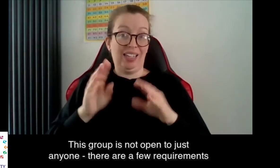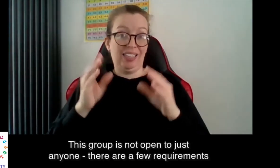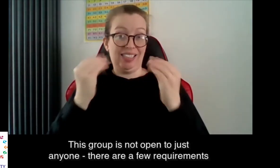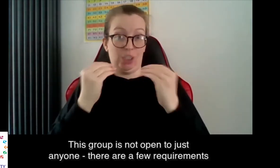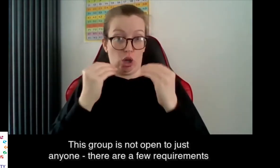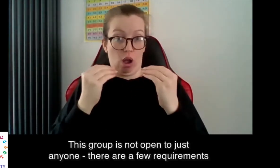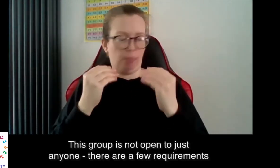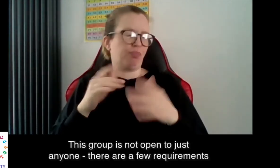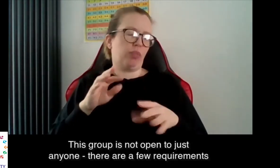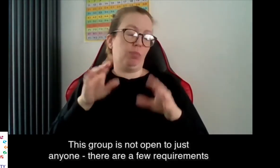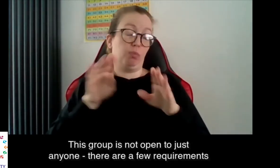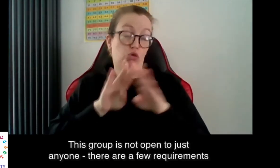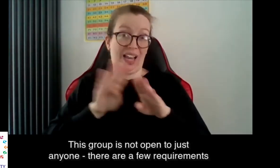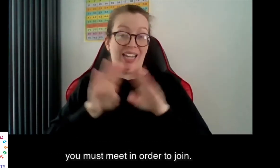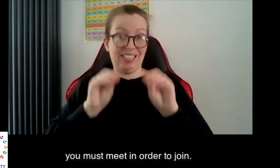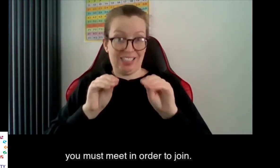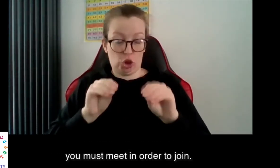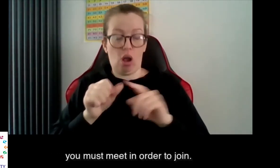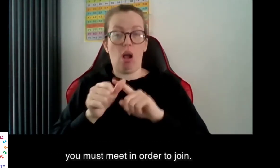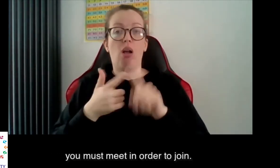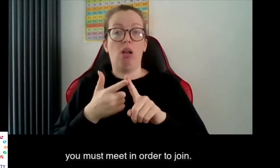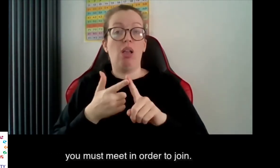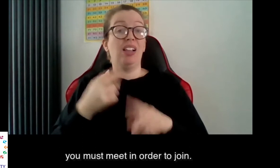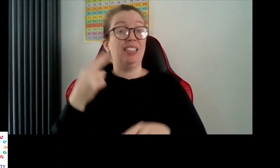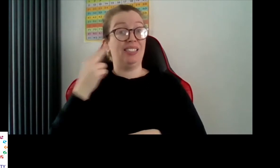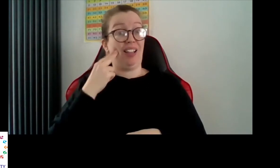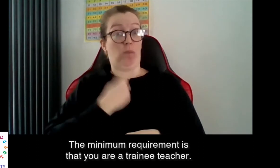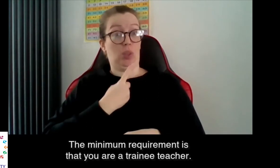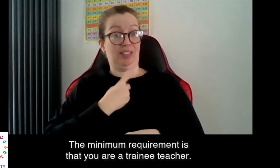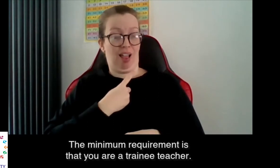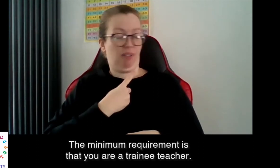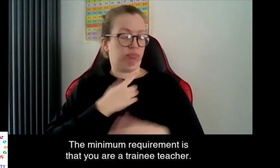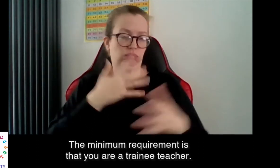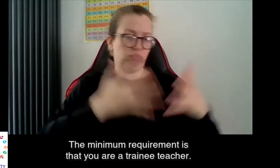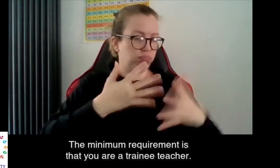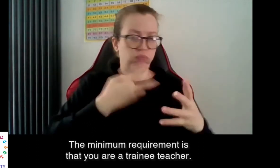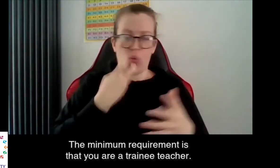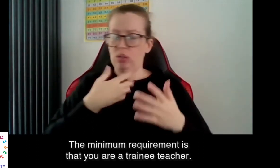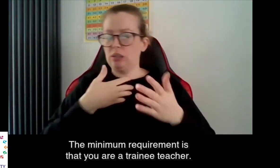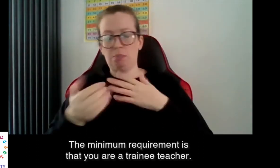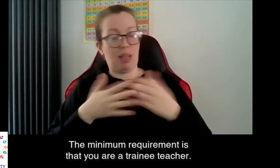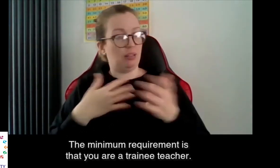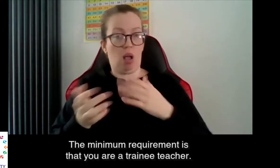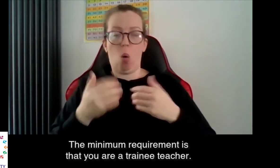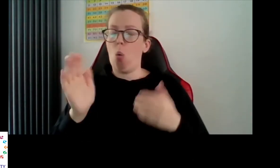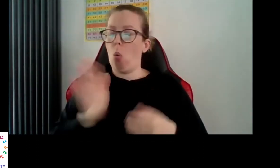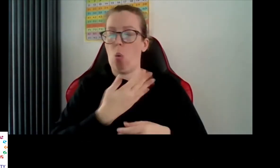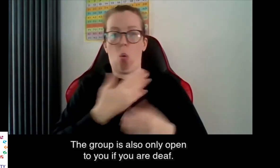anyone. There are a few requirements you must meet in order to join. The minimum requirement is that you are a trainee teacher. The group